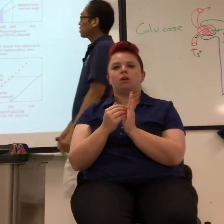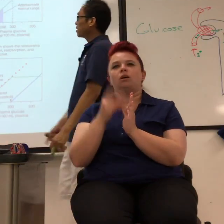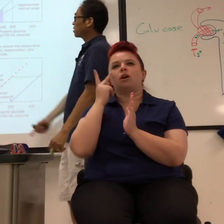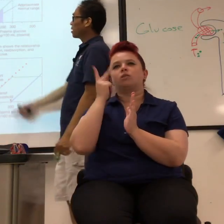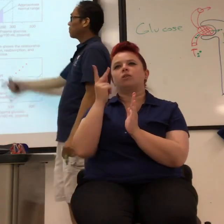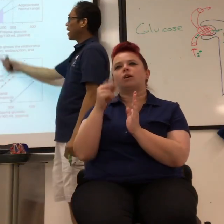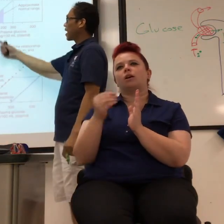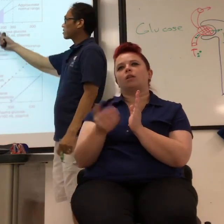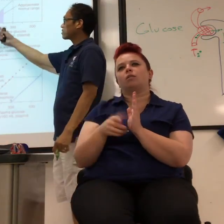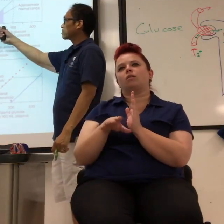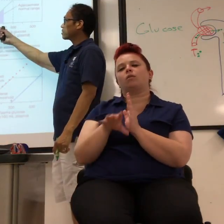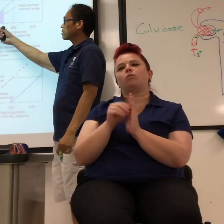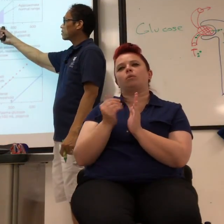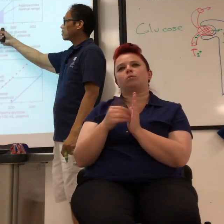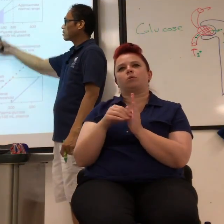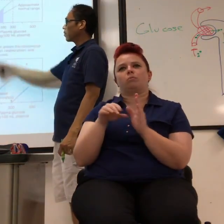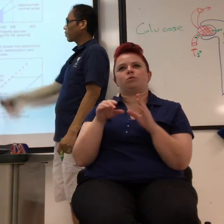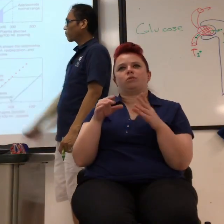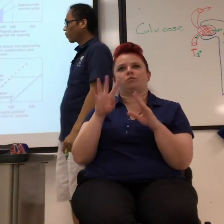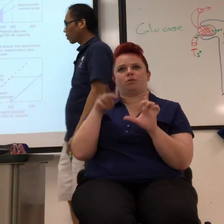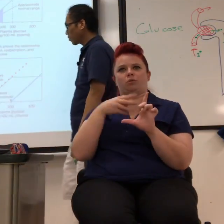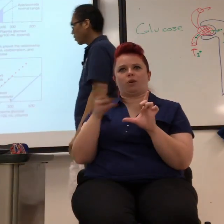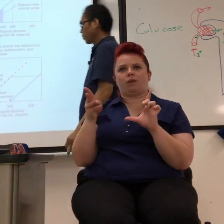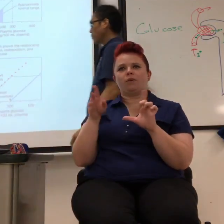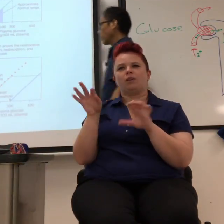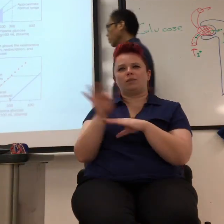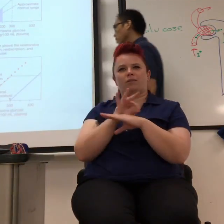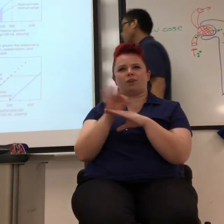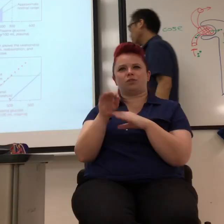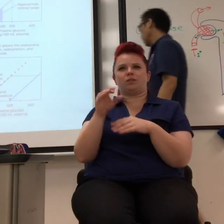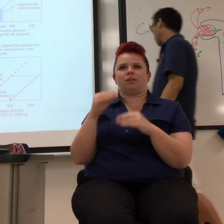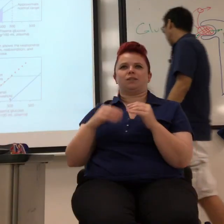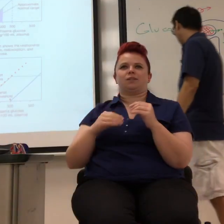functioning submax. So therefore,